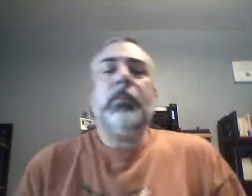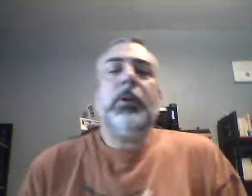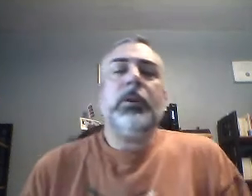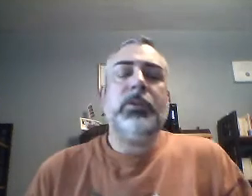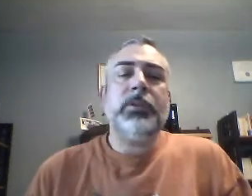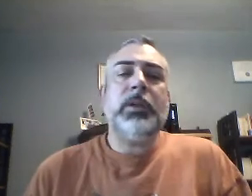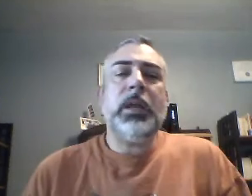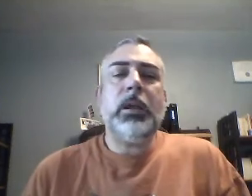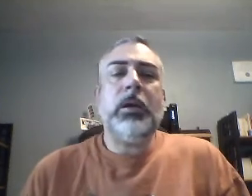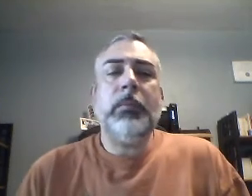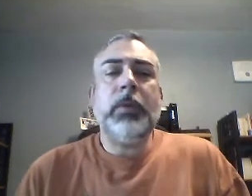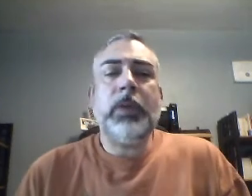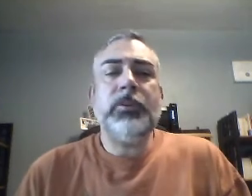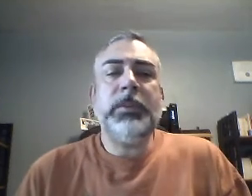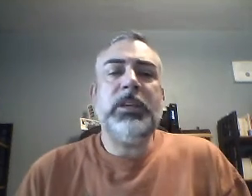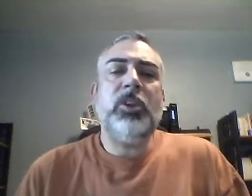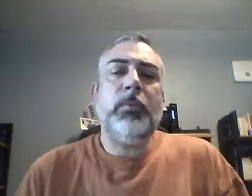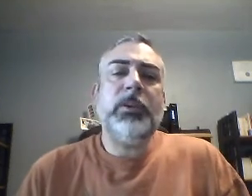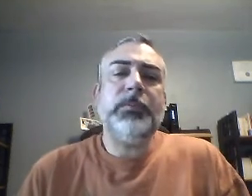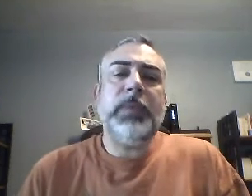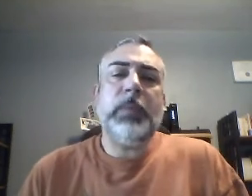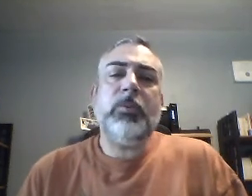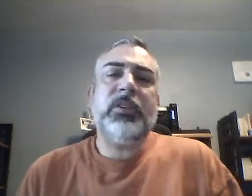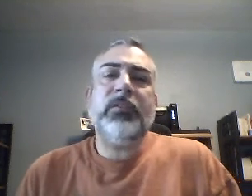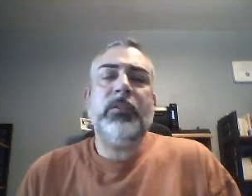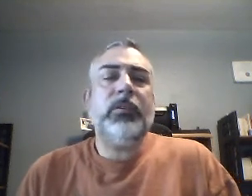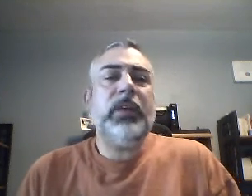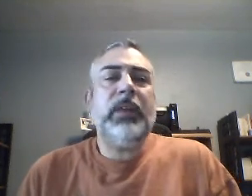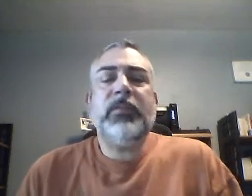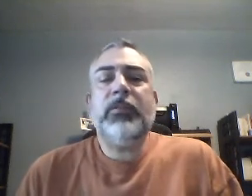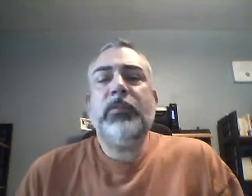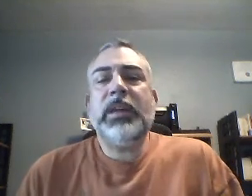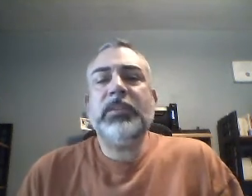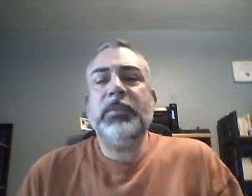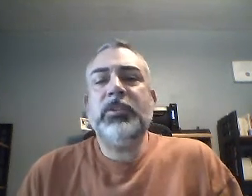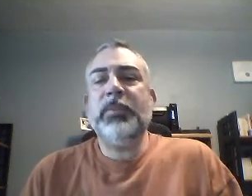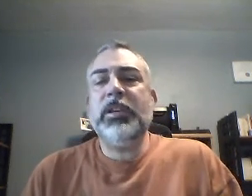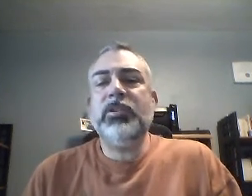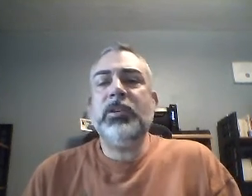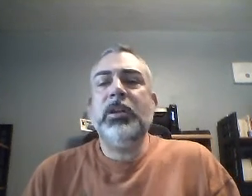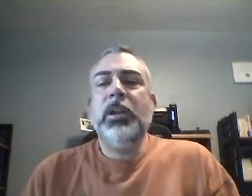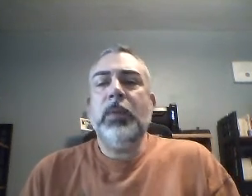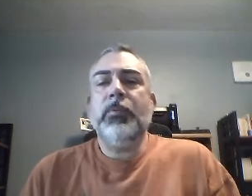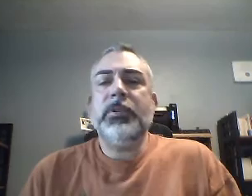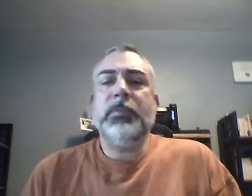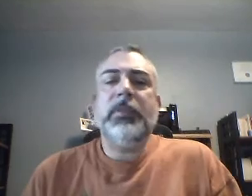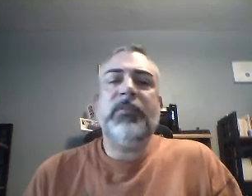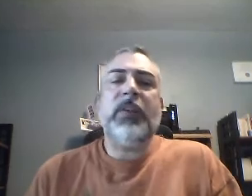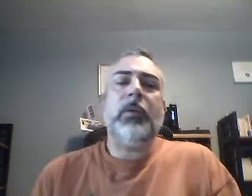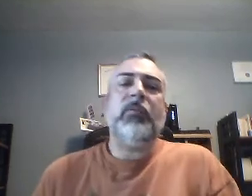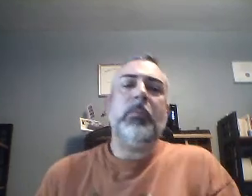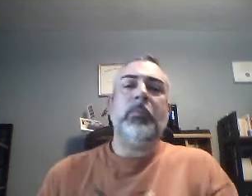but still today, LGBTQ plus people have suffered harassment, discrimination, imprisonment, firing from